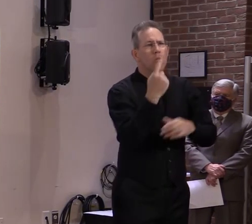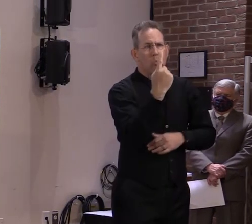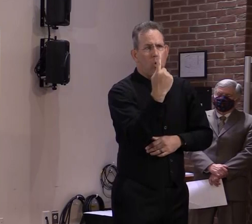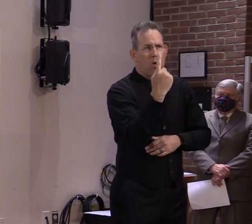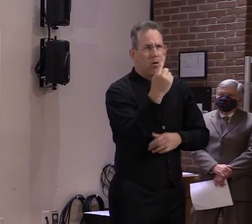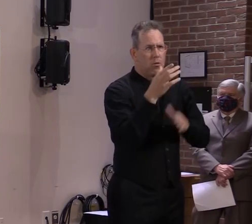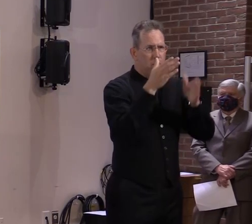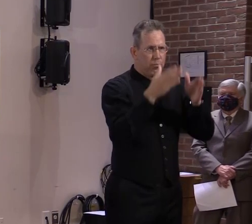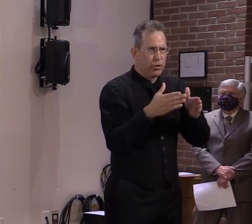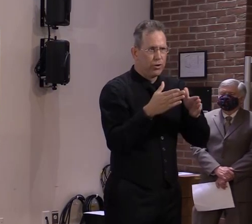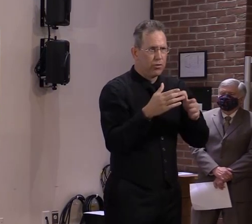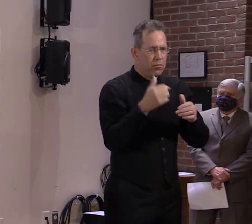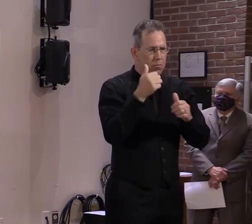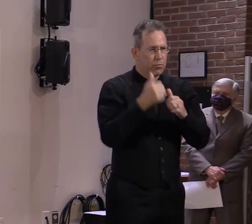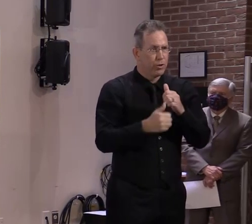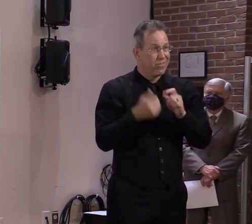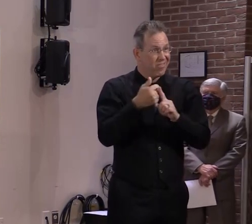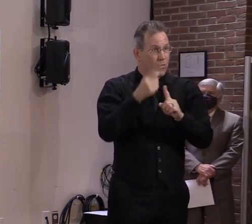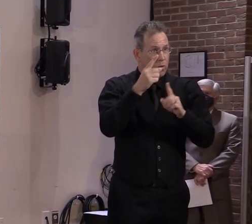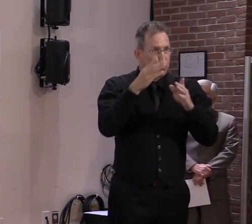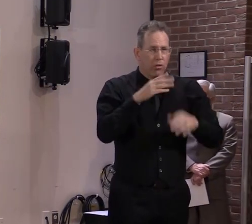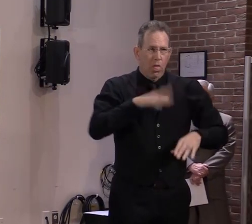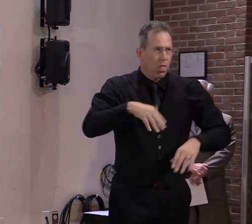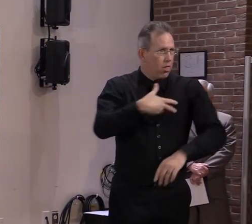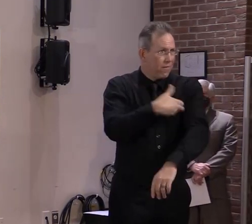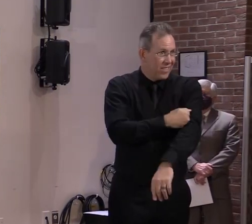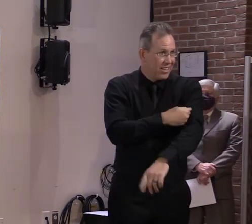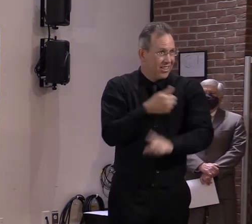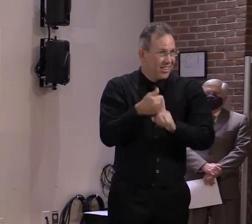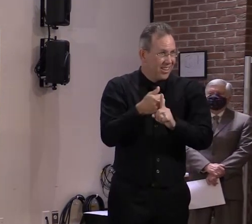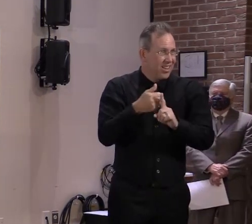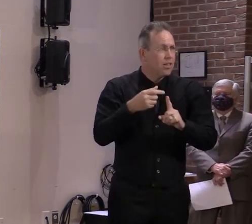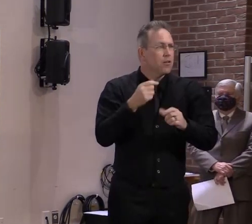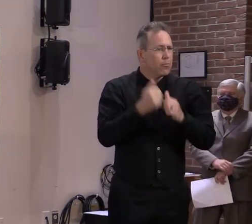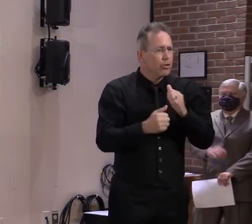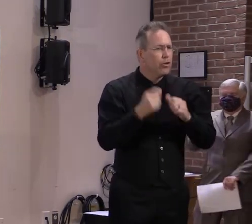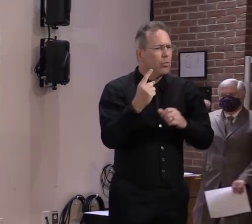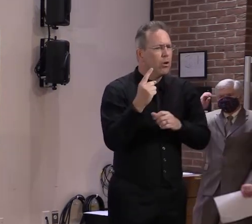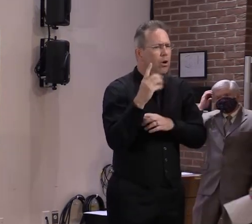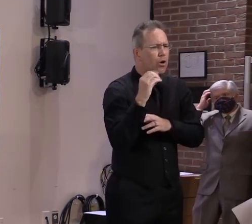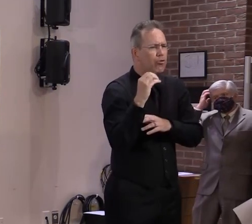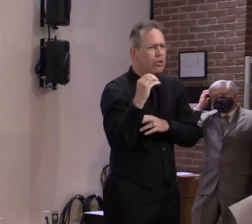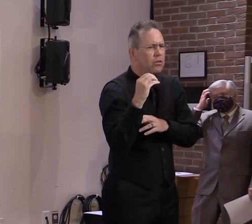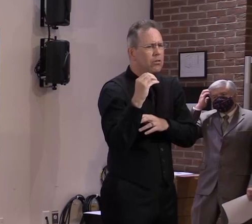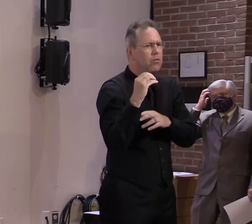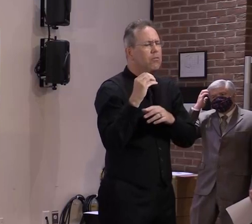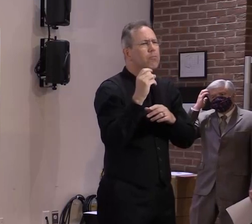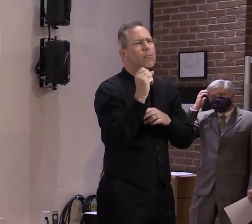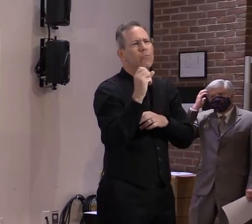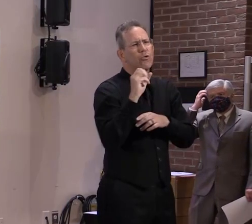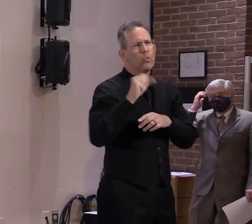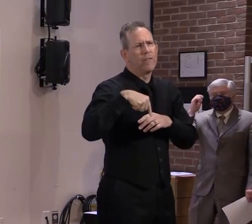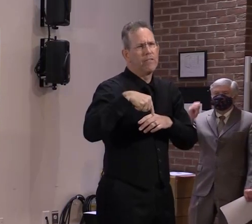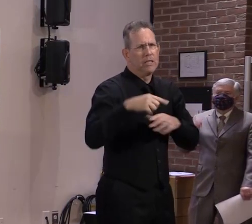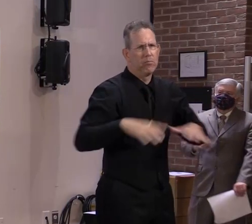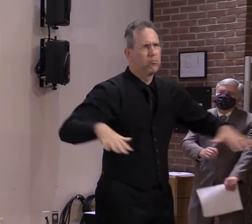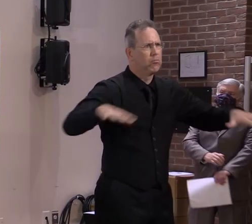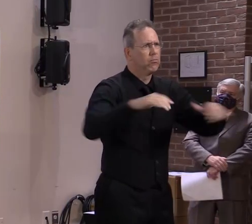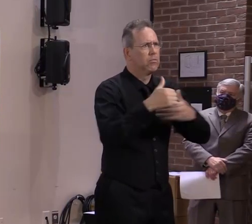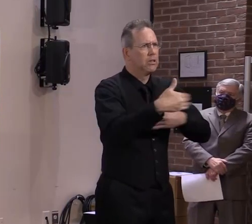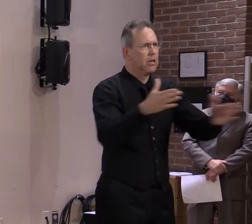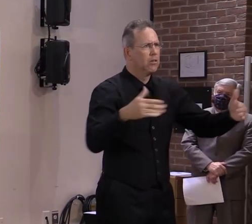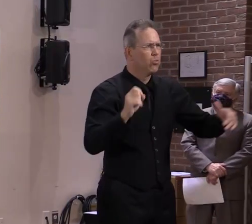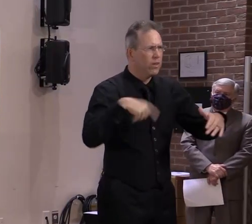persons. Outdoors, gatherings and events may include up to 300 unvaccinated people, plus any number